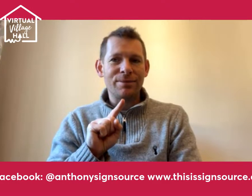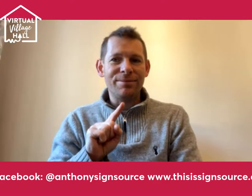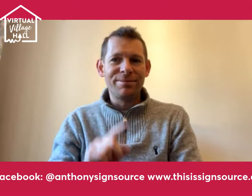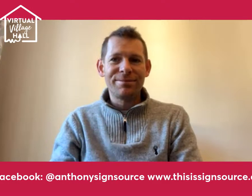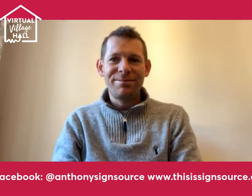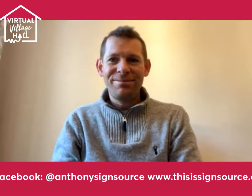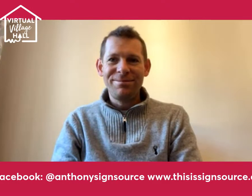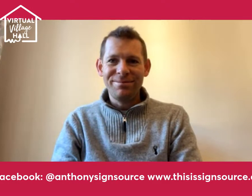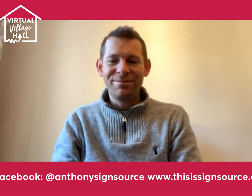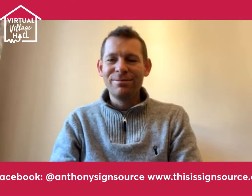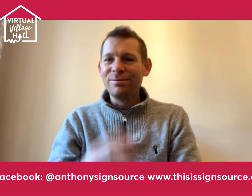girl,